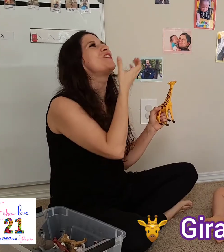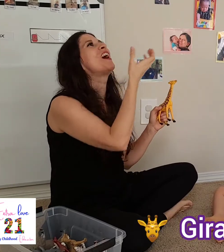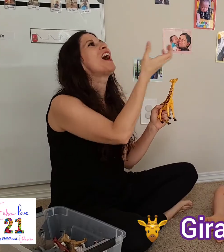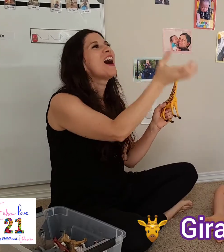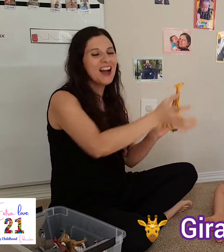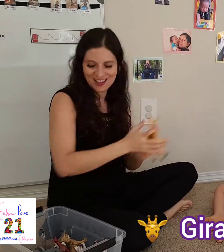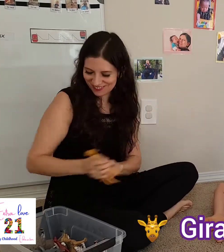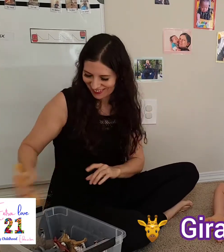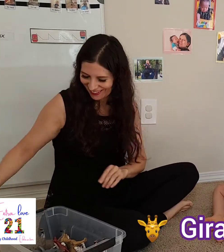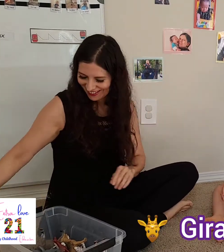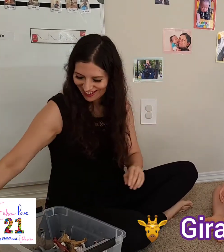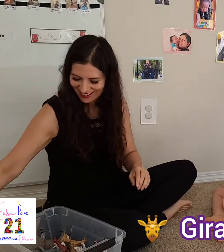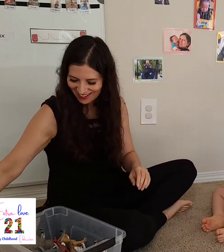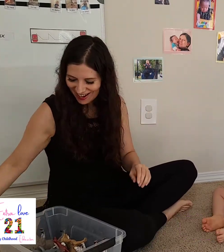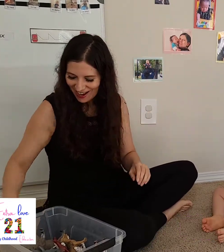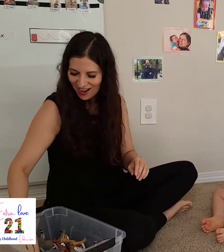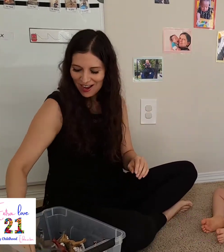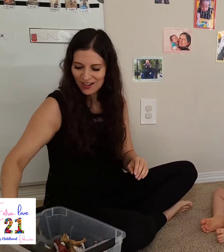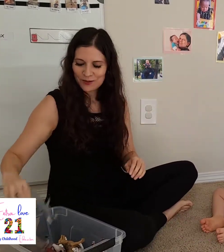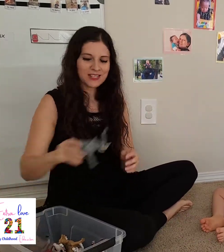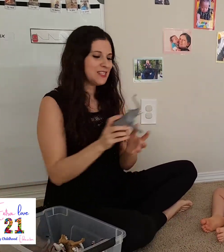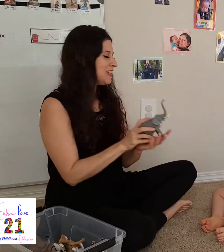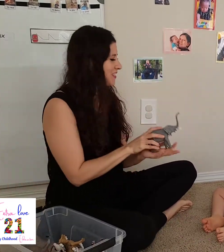Giraffe. Yeah. What is this?